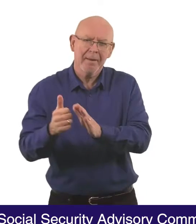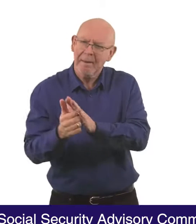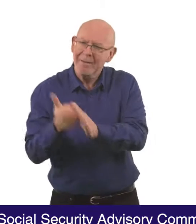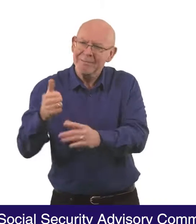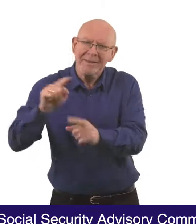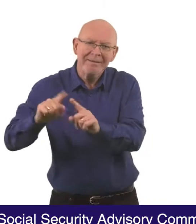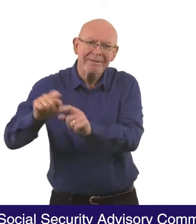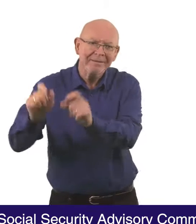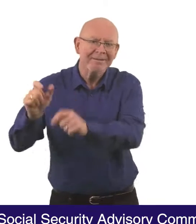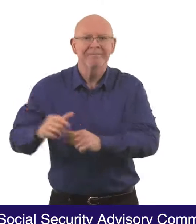of experts.